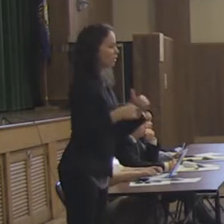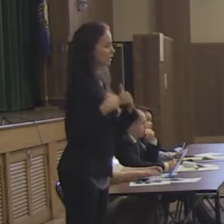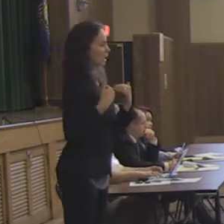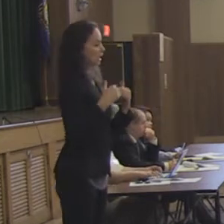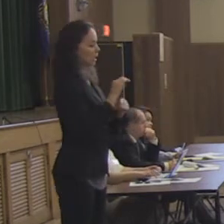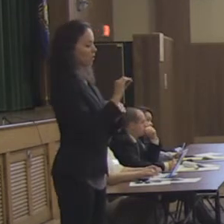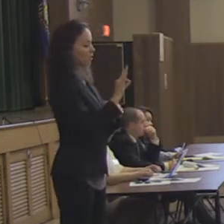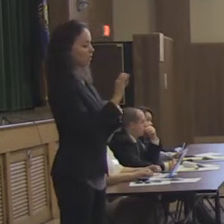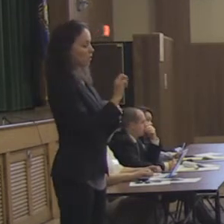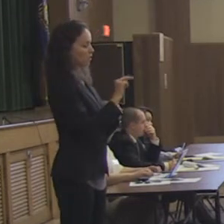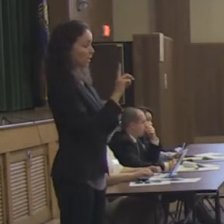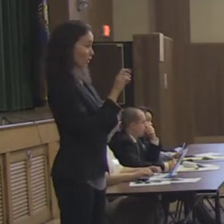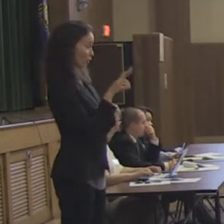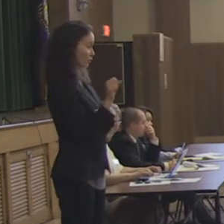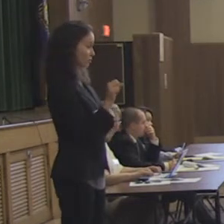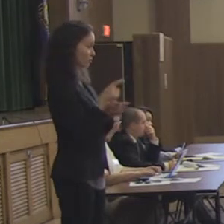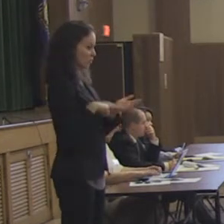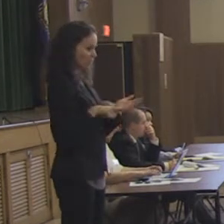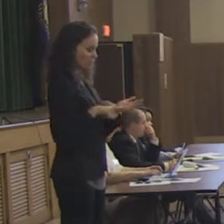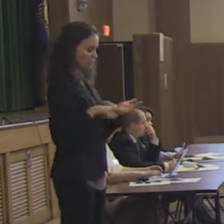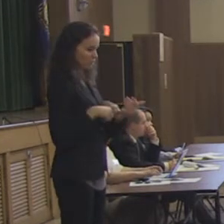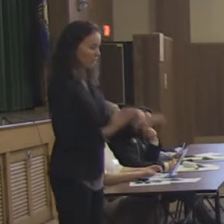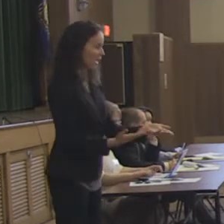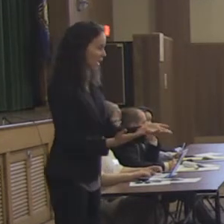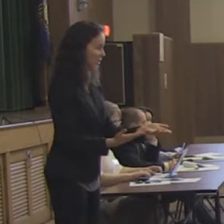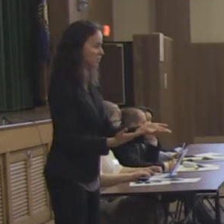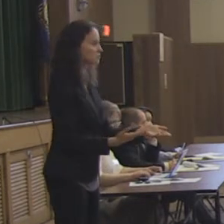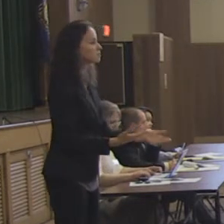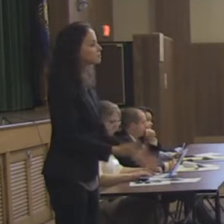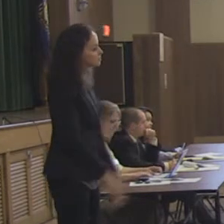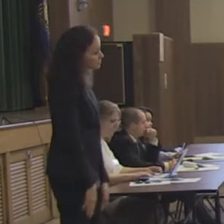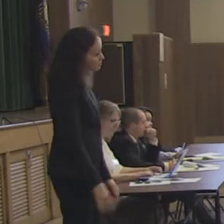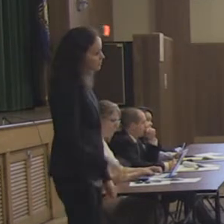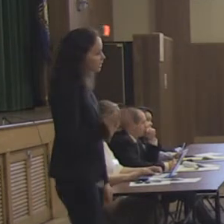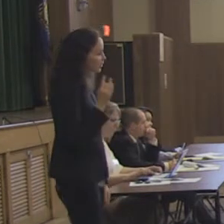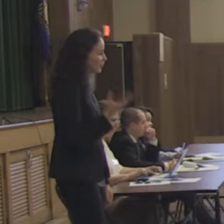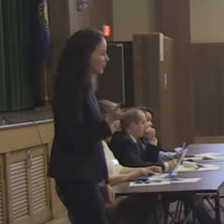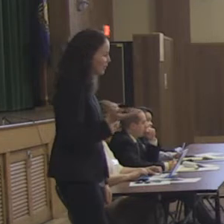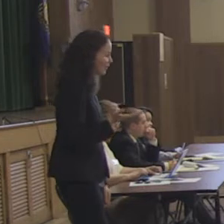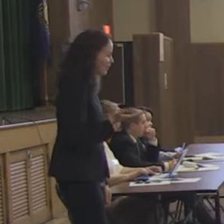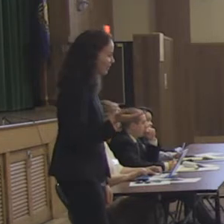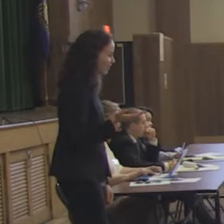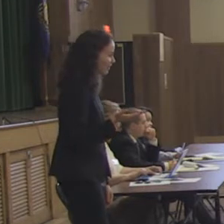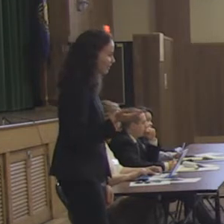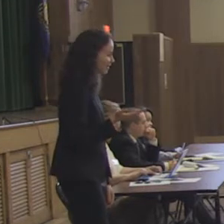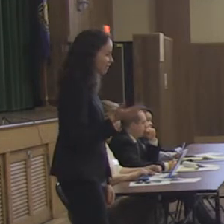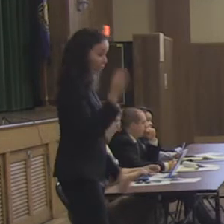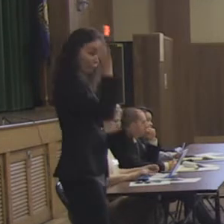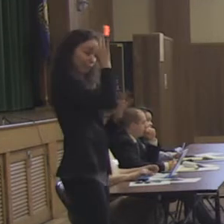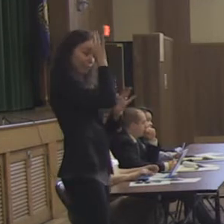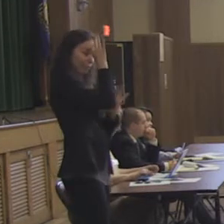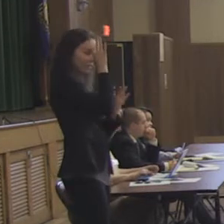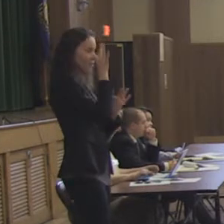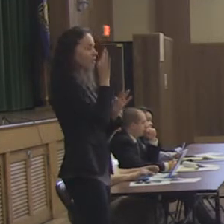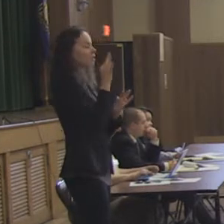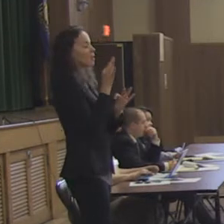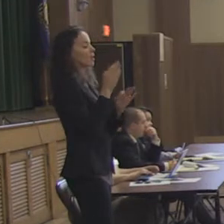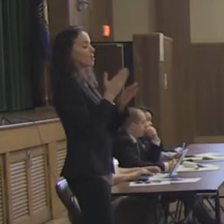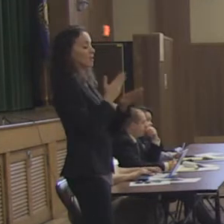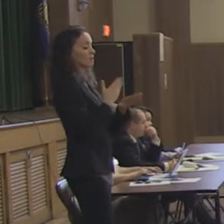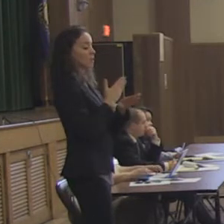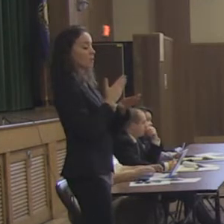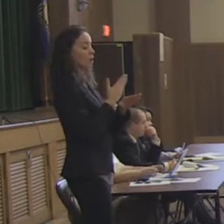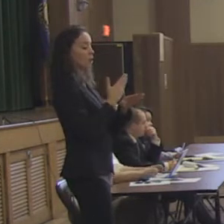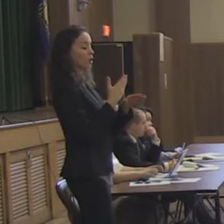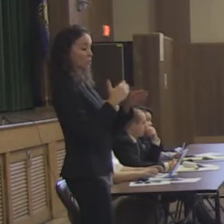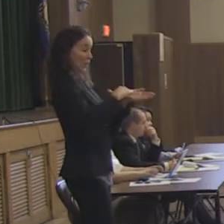need. And that's really bad also because they have to be before they come back